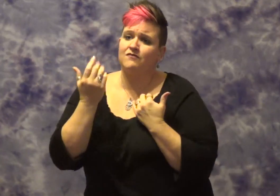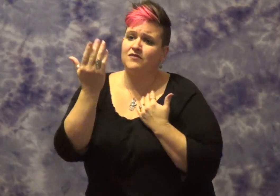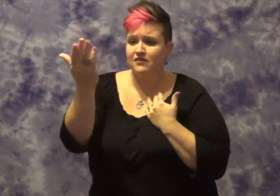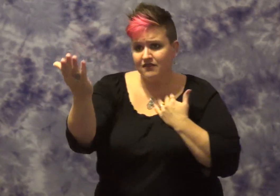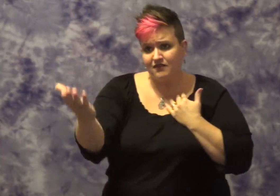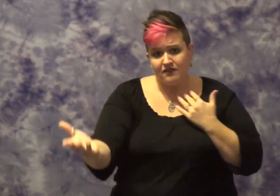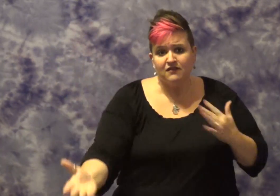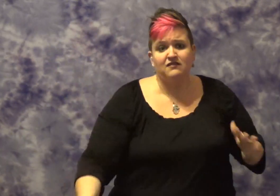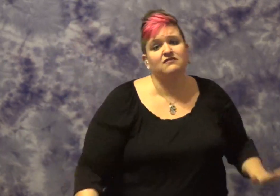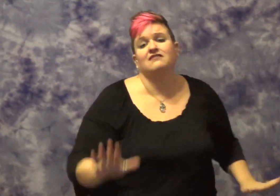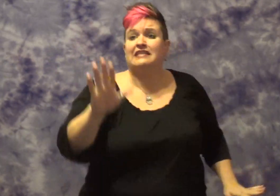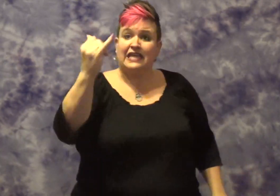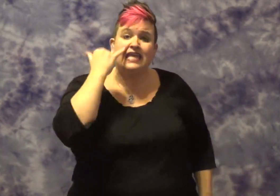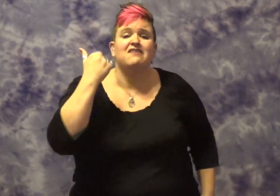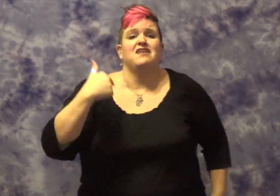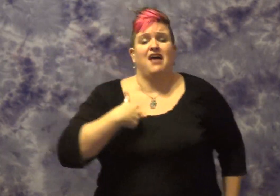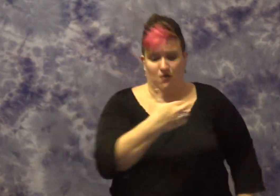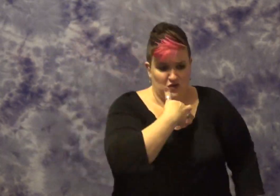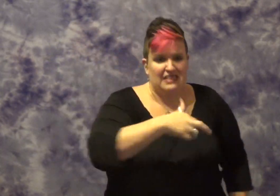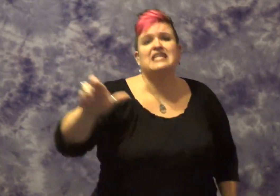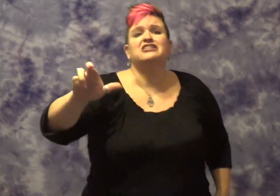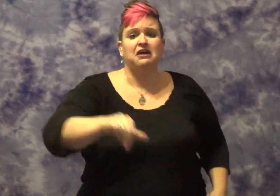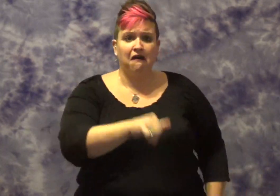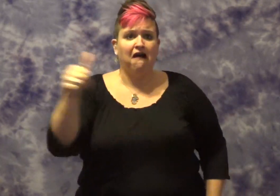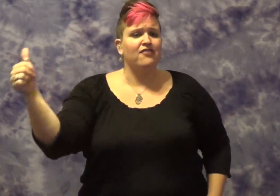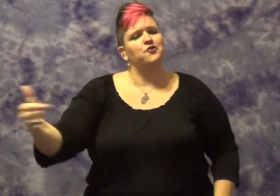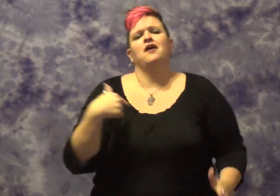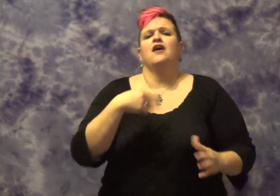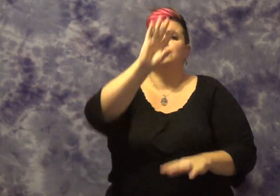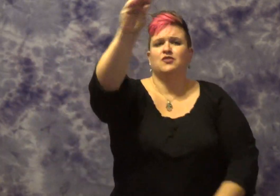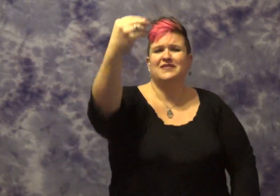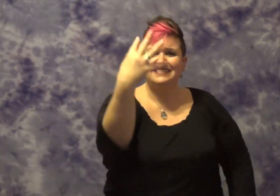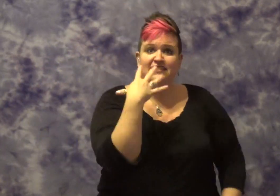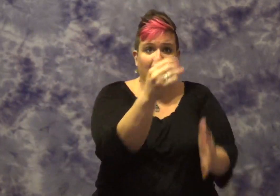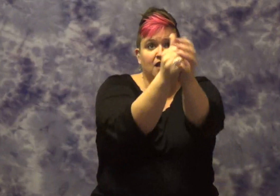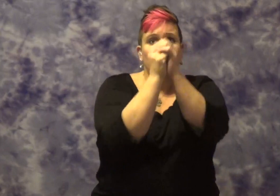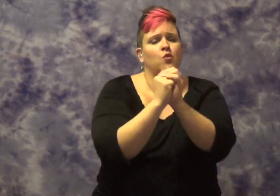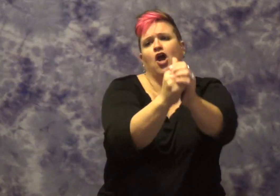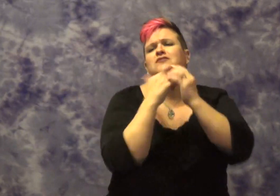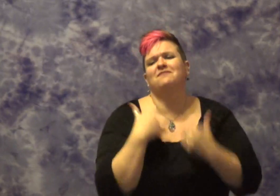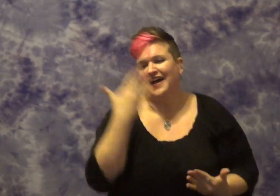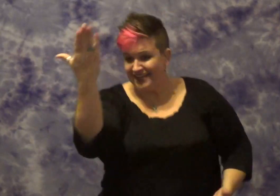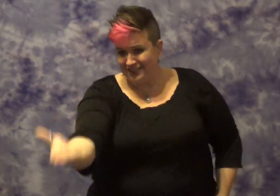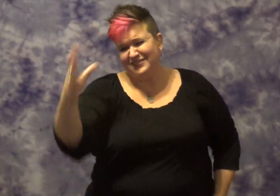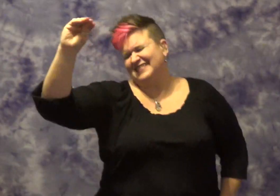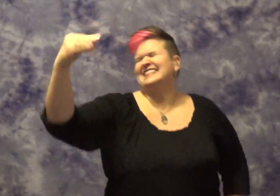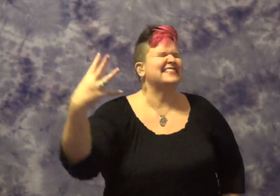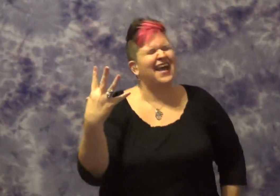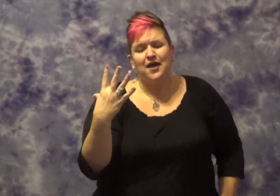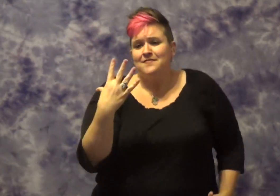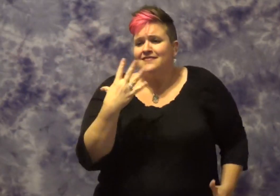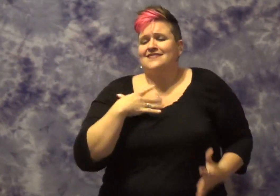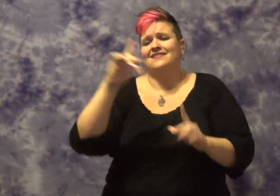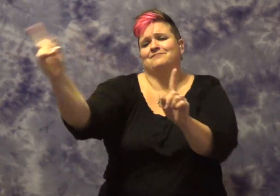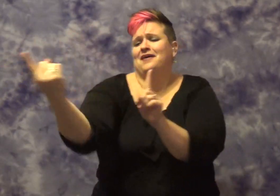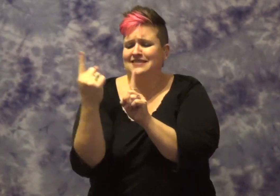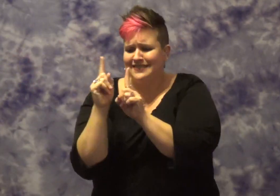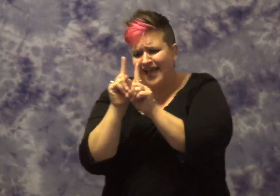If I'm a pagan of the good time, my love is the sunlight Keep the goddess on my